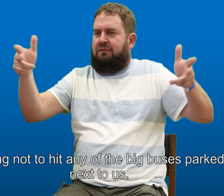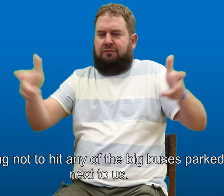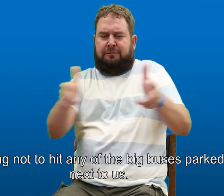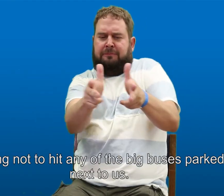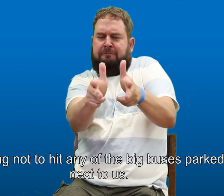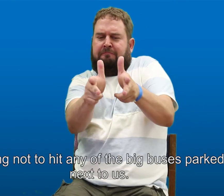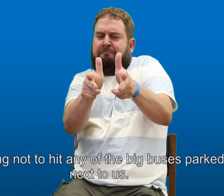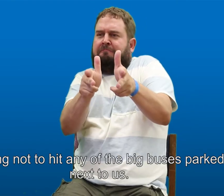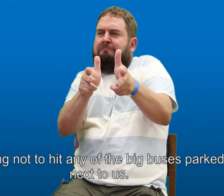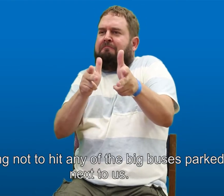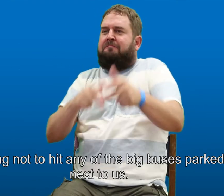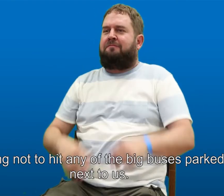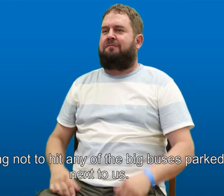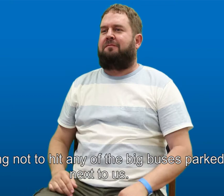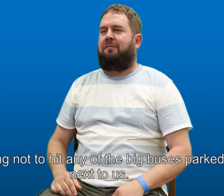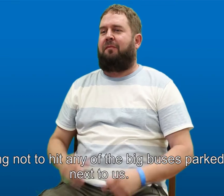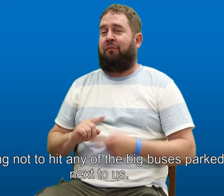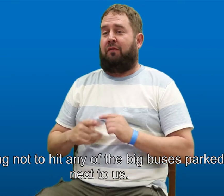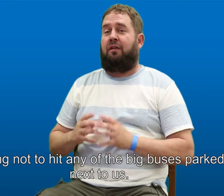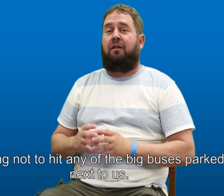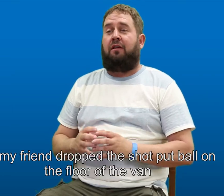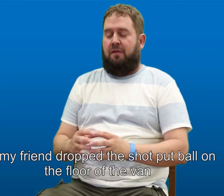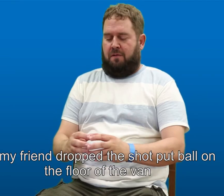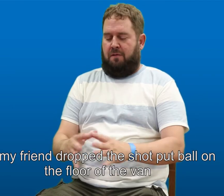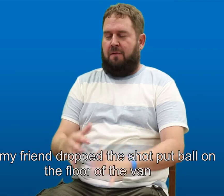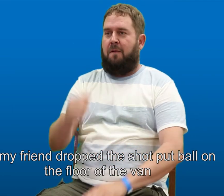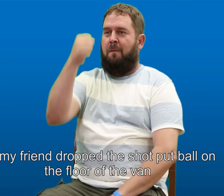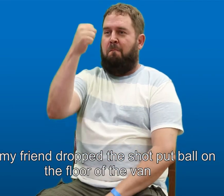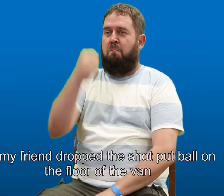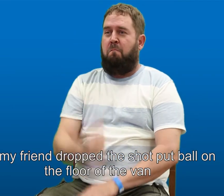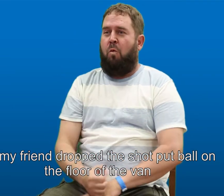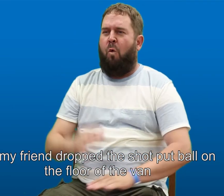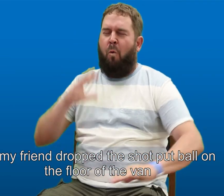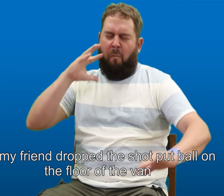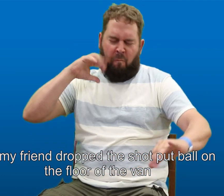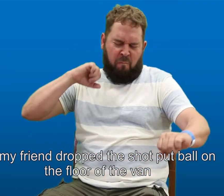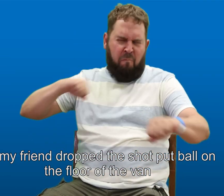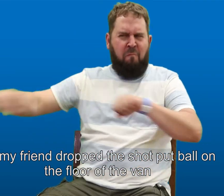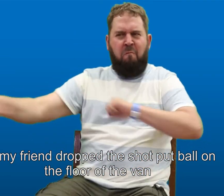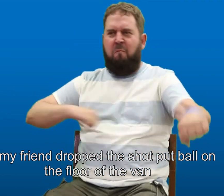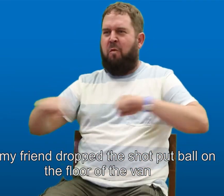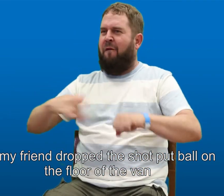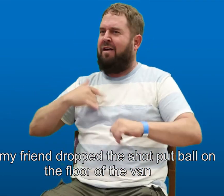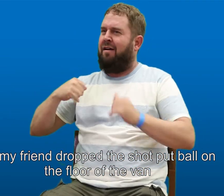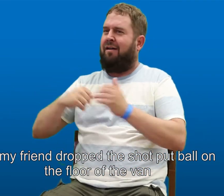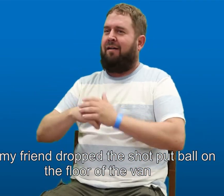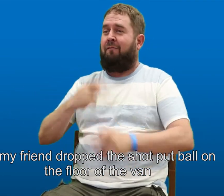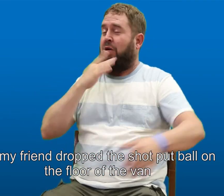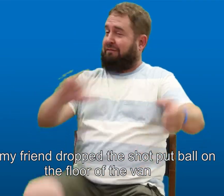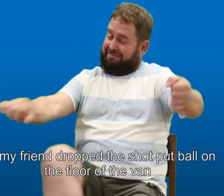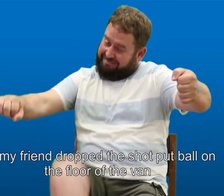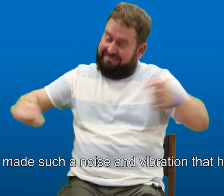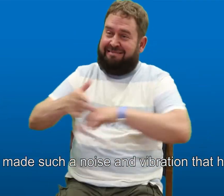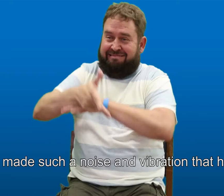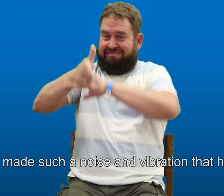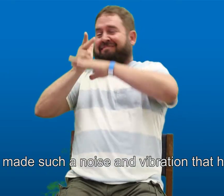not to hit any of these big buses parked next to us, so my friend dropped the shot football on the bottom floor of the van,